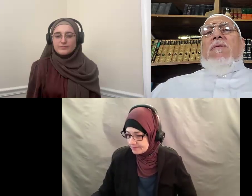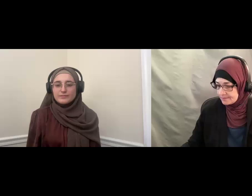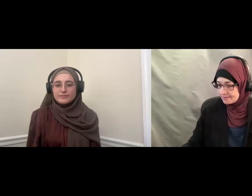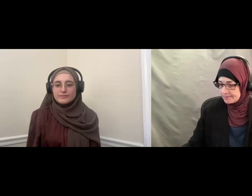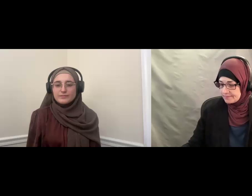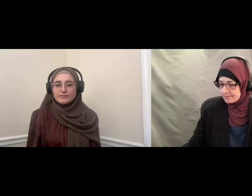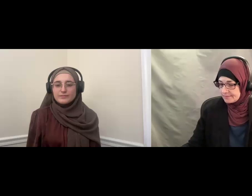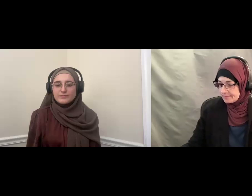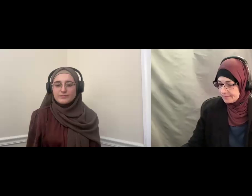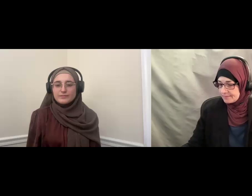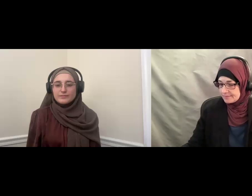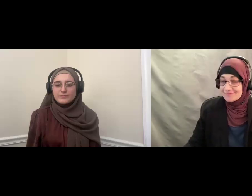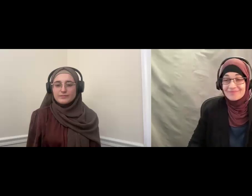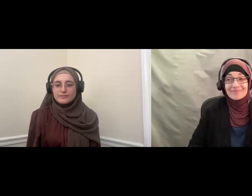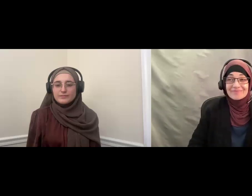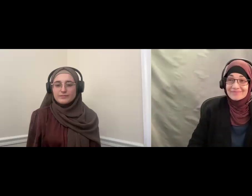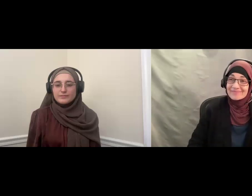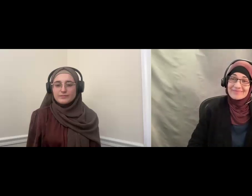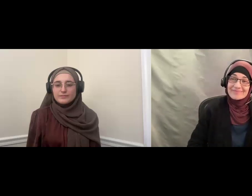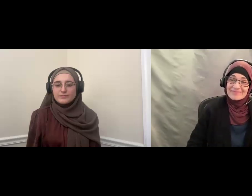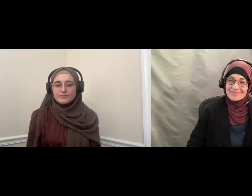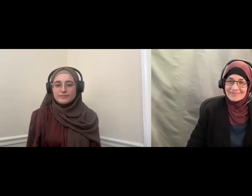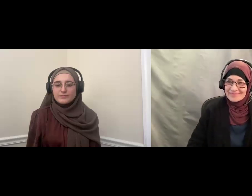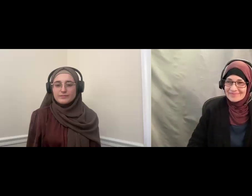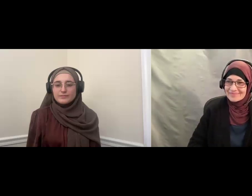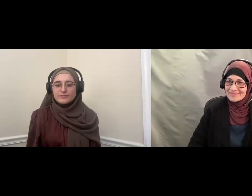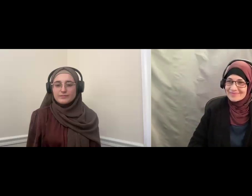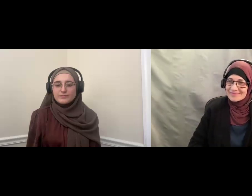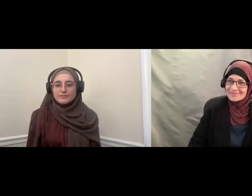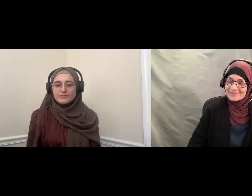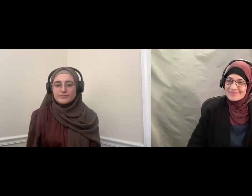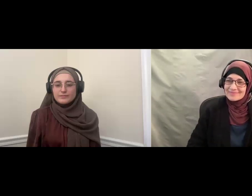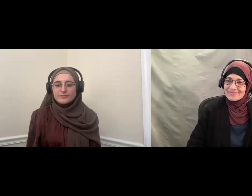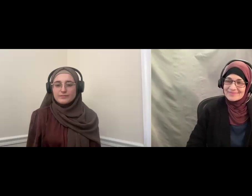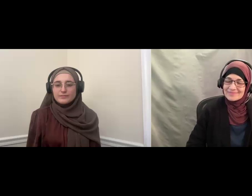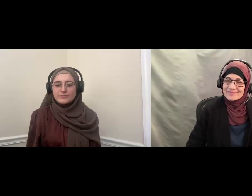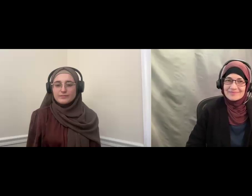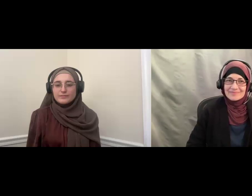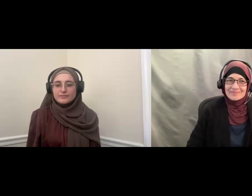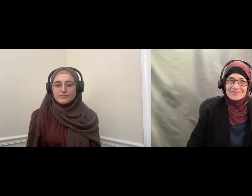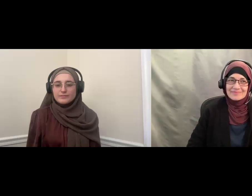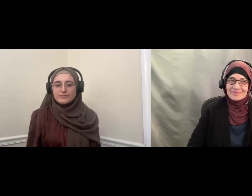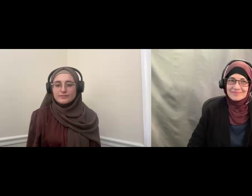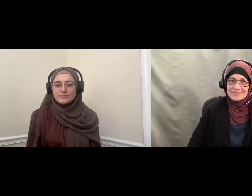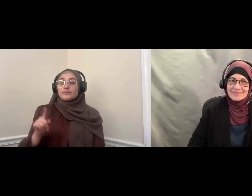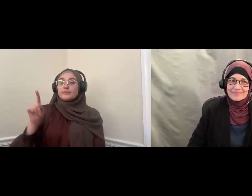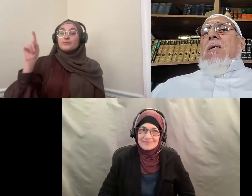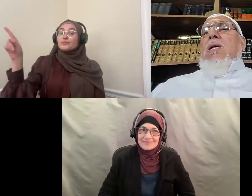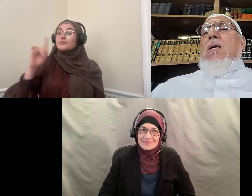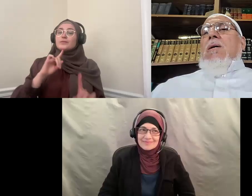Ayah number 50, it says, and our order, our ordainment, our command